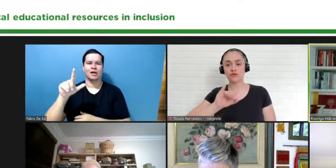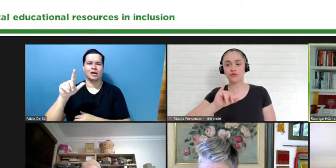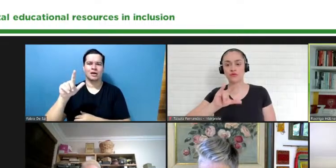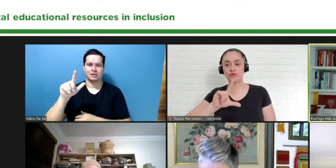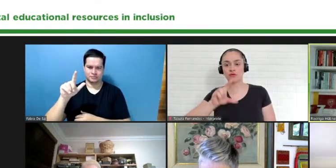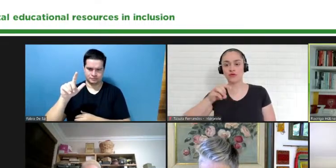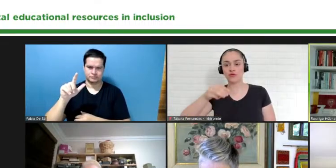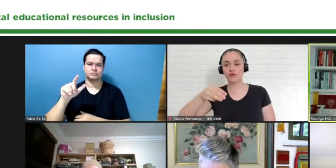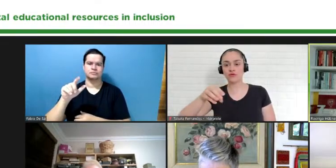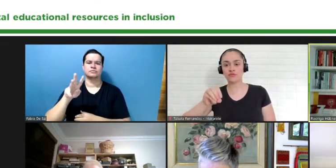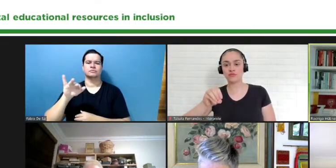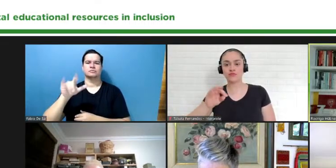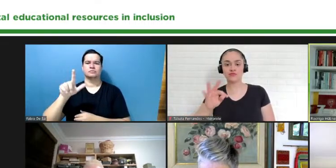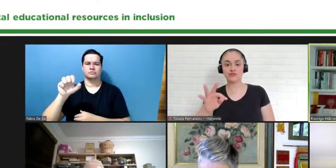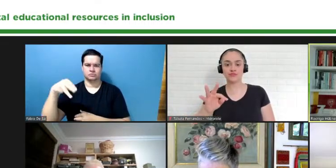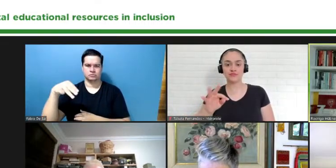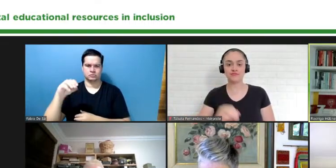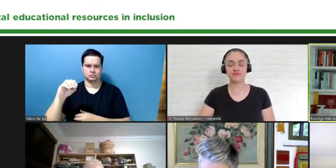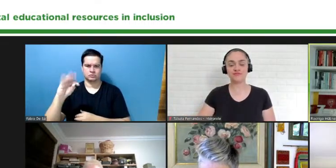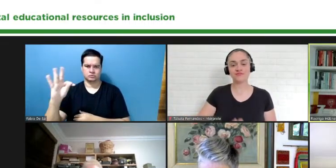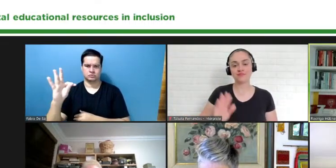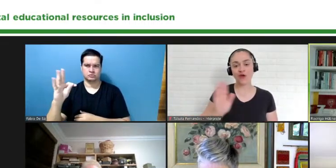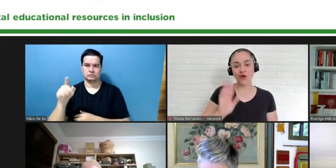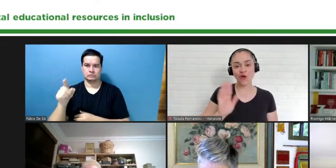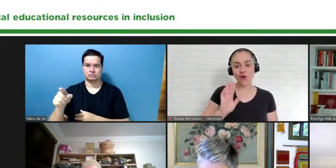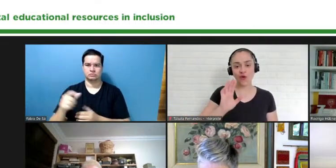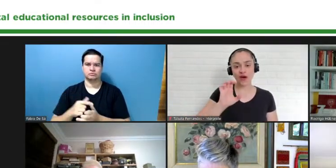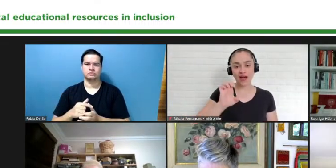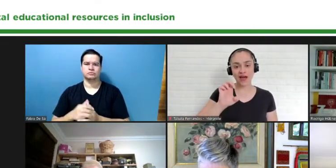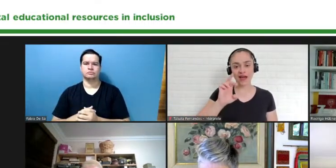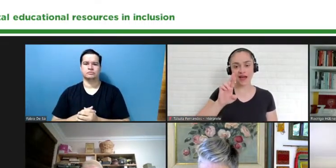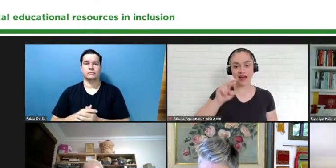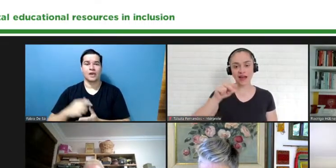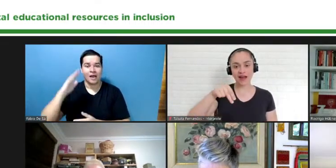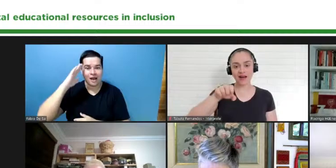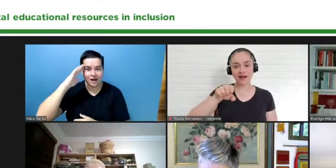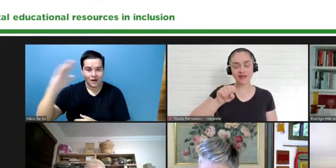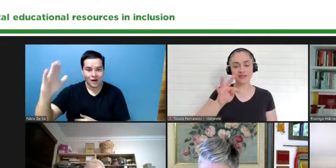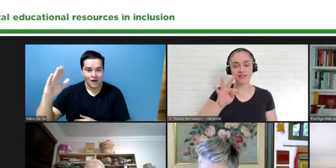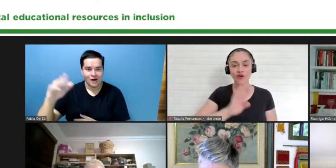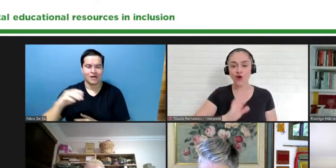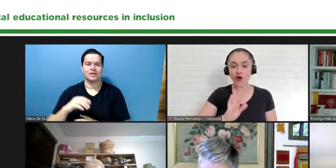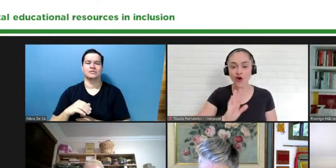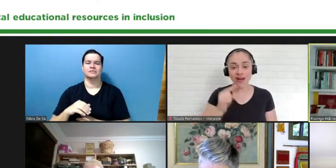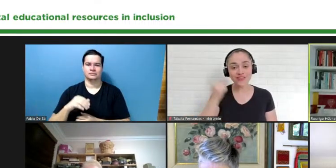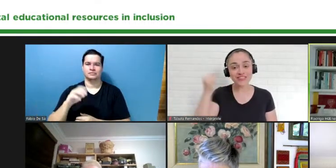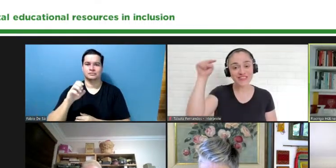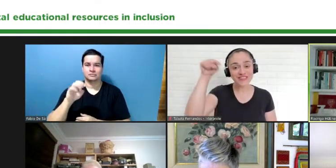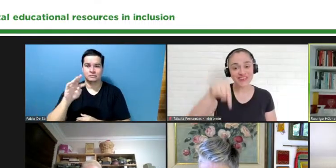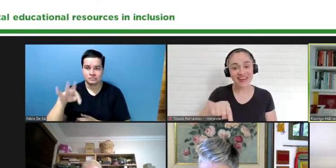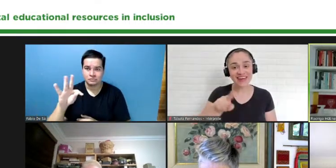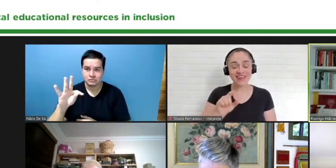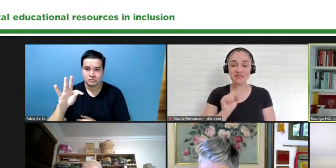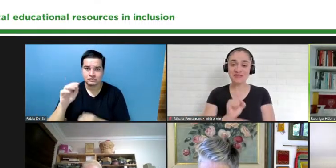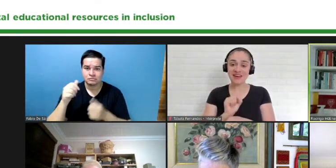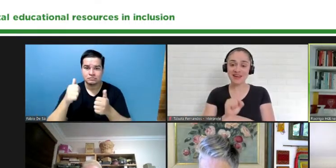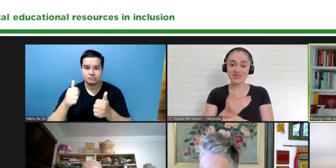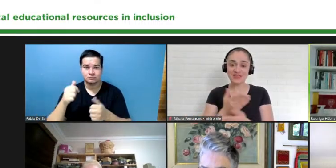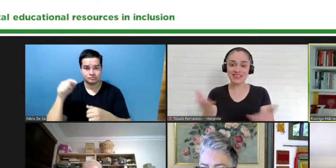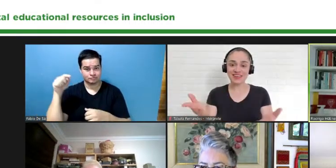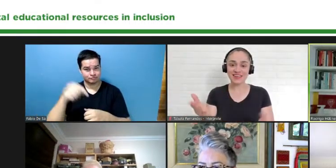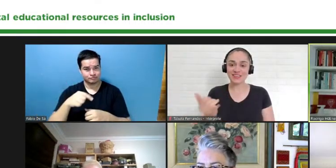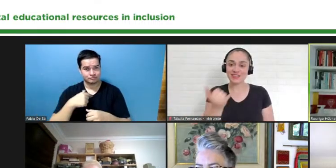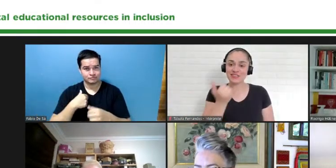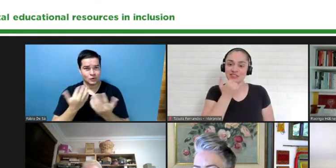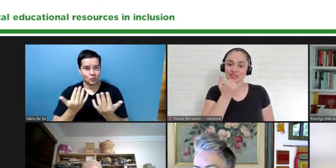that's good. Hello, Ernst. Hello everyone. We were waiting for, so we have. Yes, I'm sorry, I just came